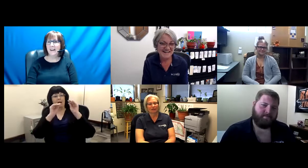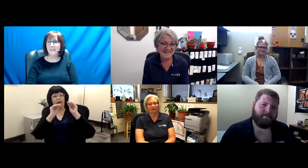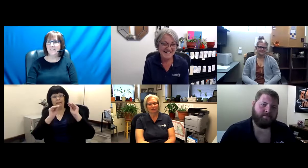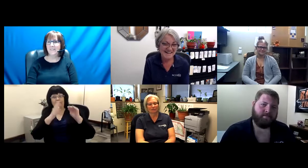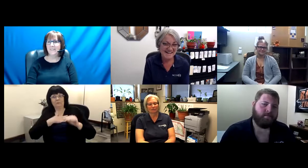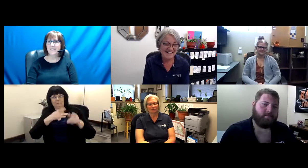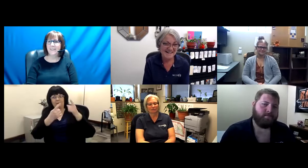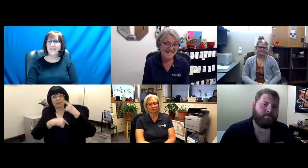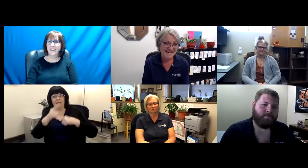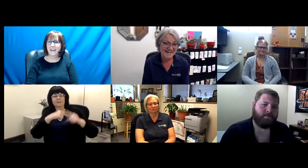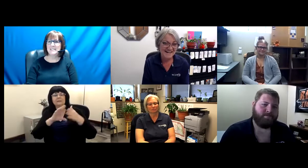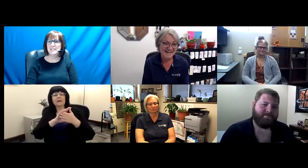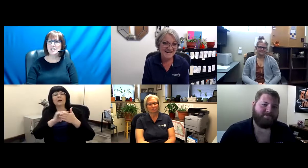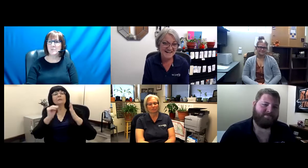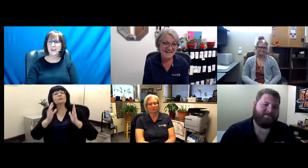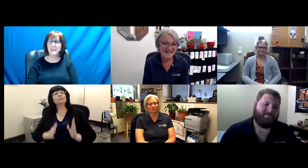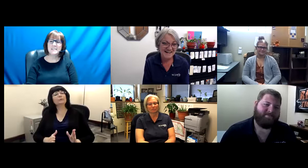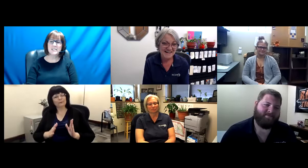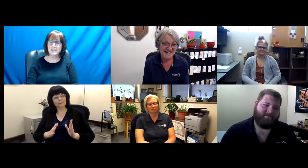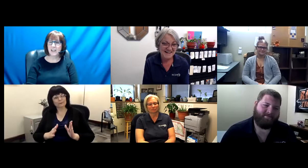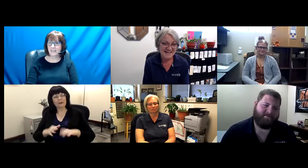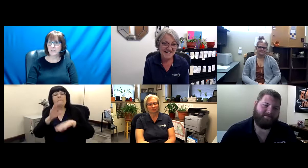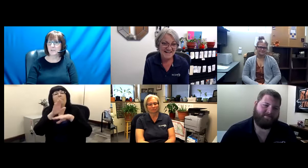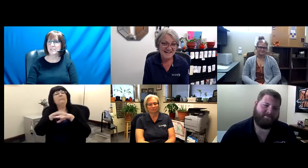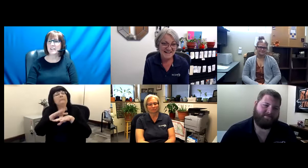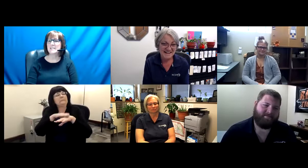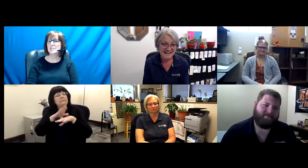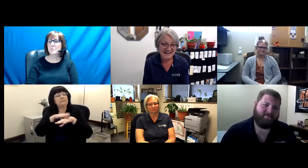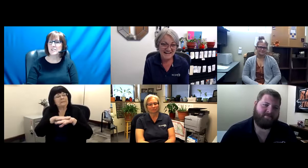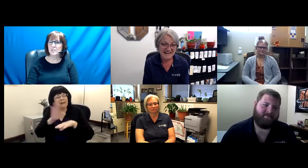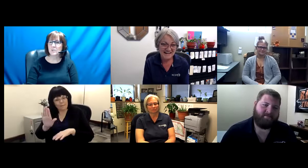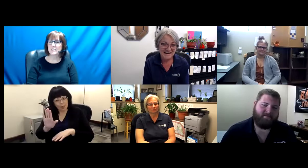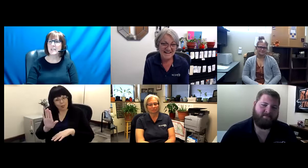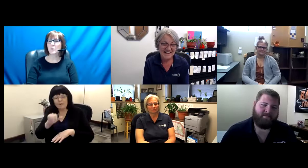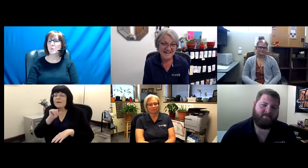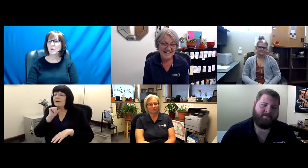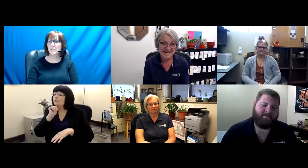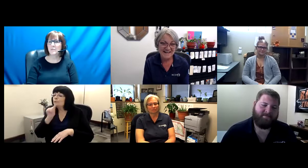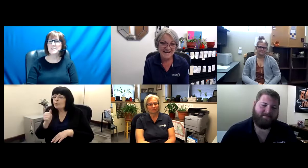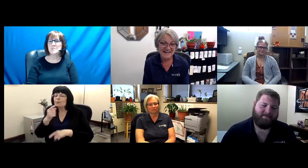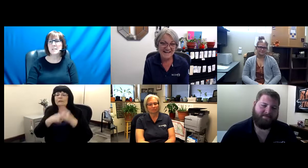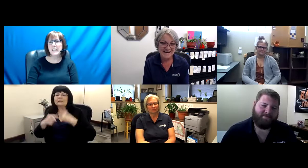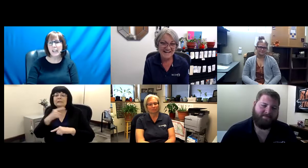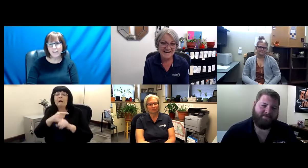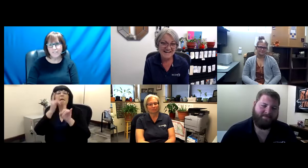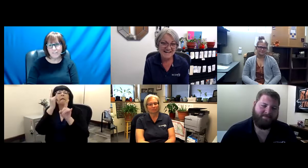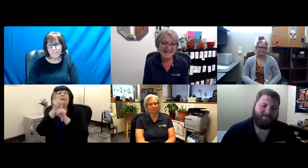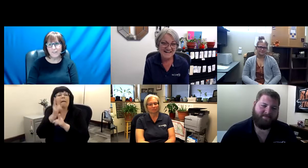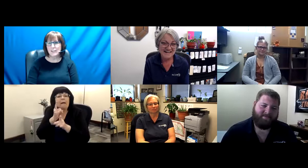now I teach sign language and I teach my students. I warn them. I said, be careful. Don't